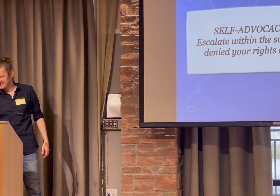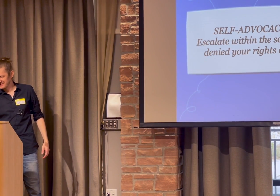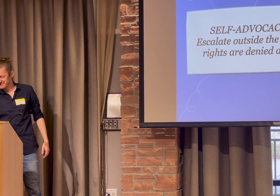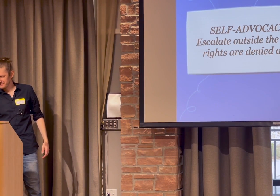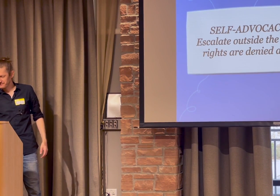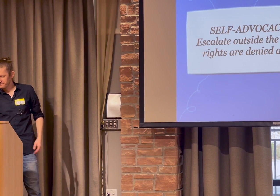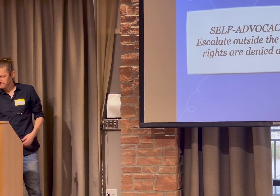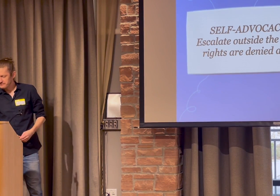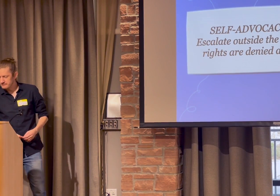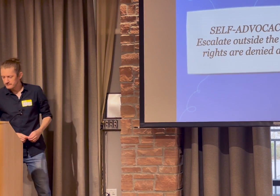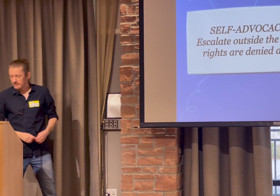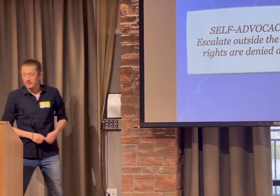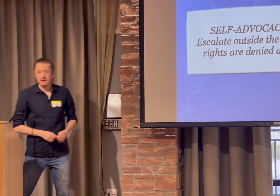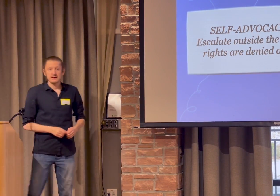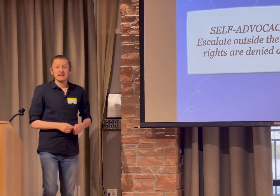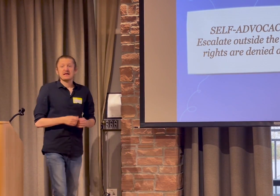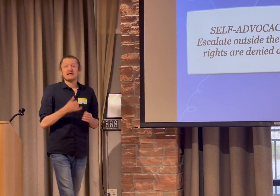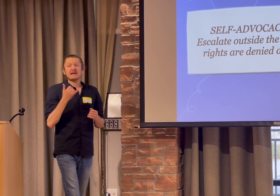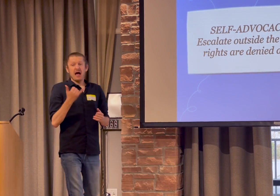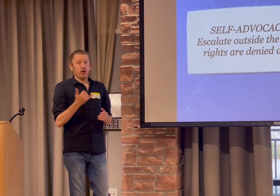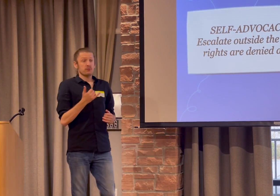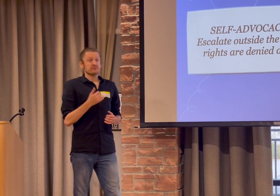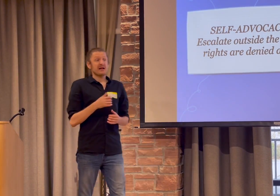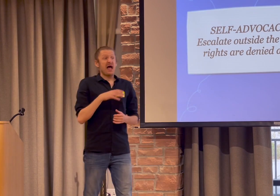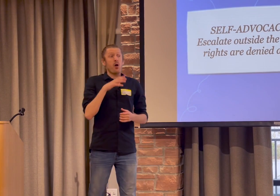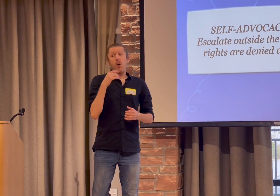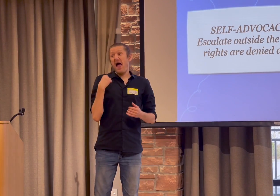Don't say it too often, but do it.